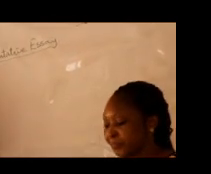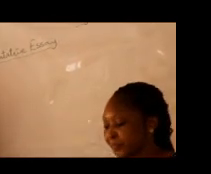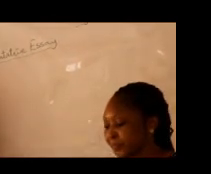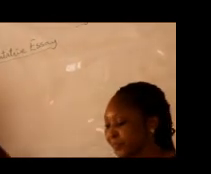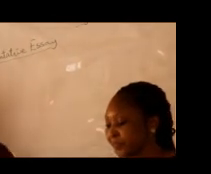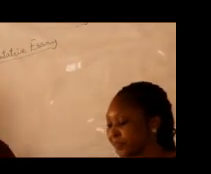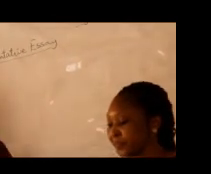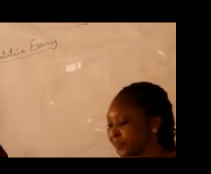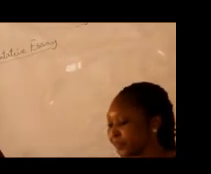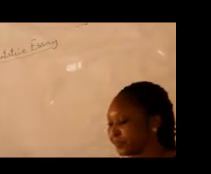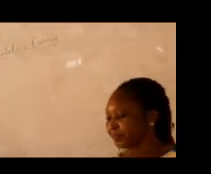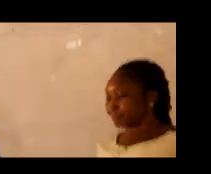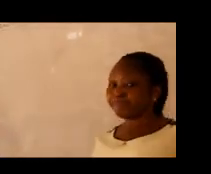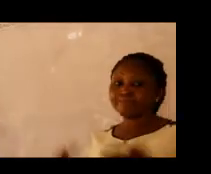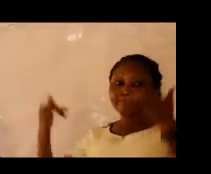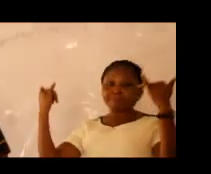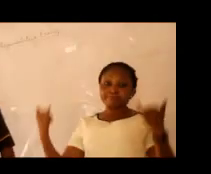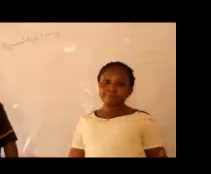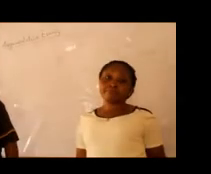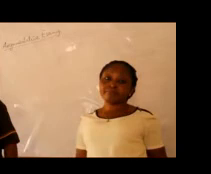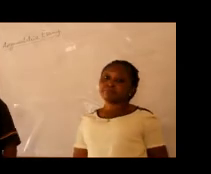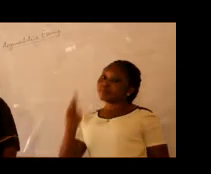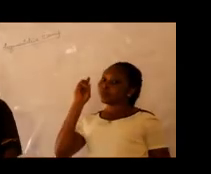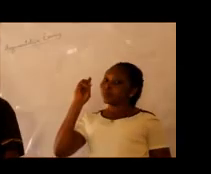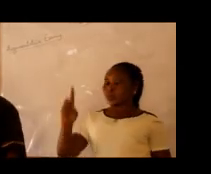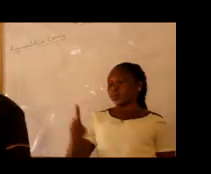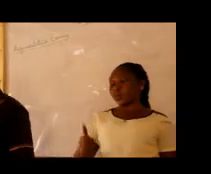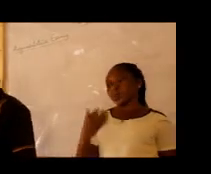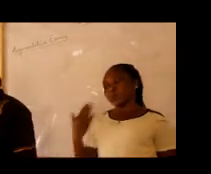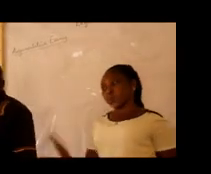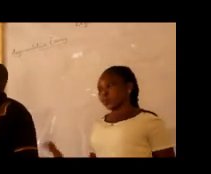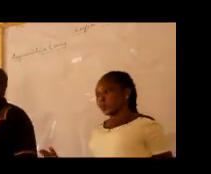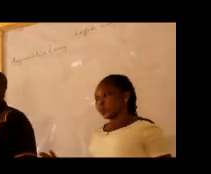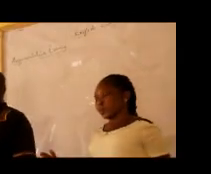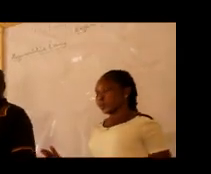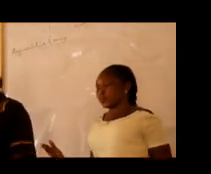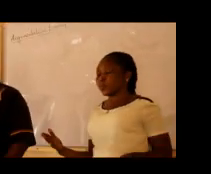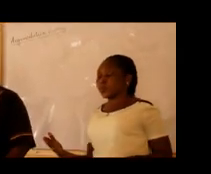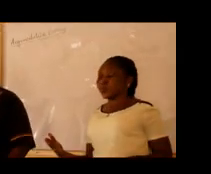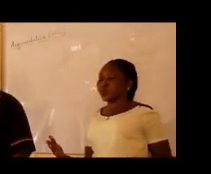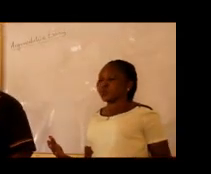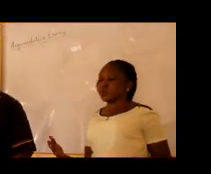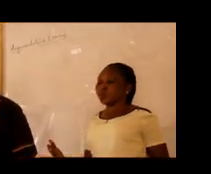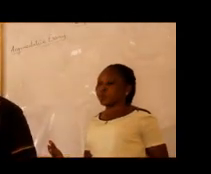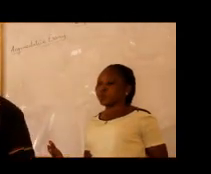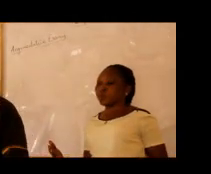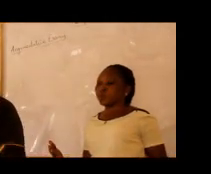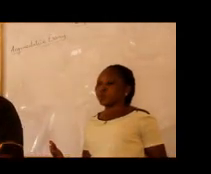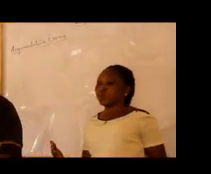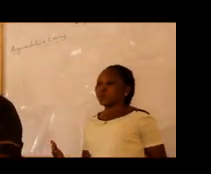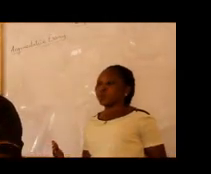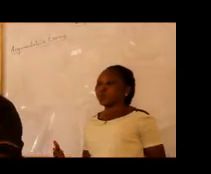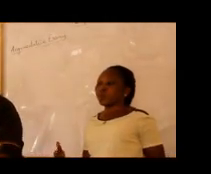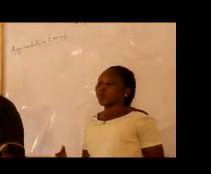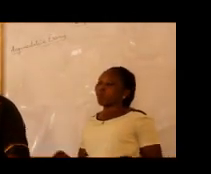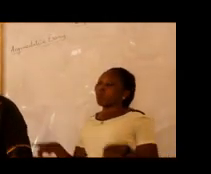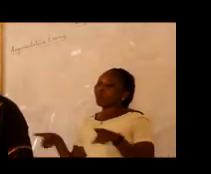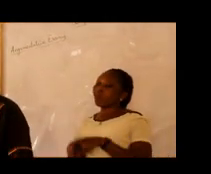Okay? Now, one thing, like I told you,